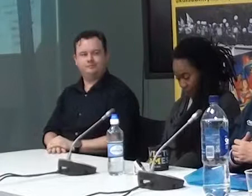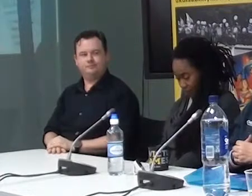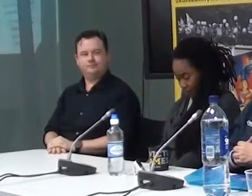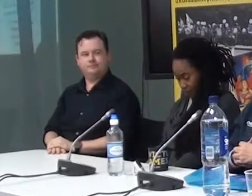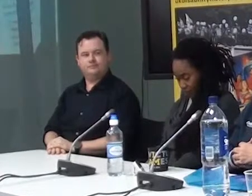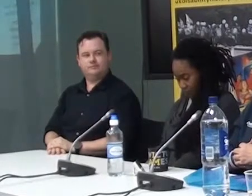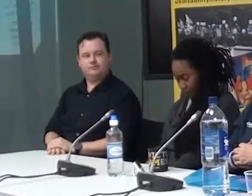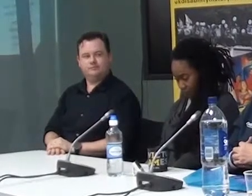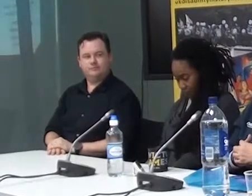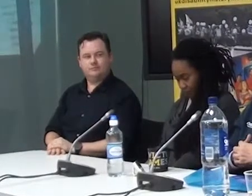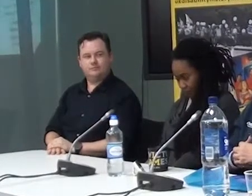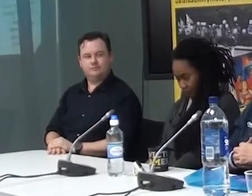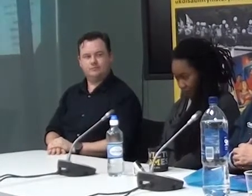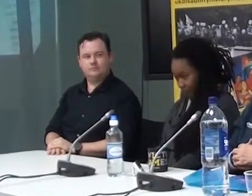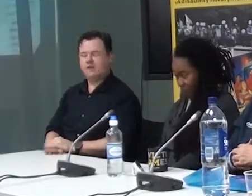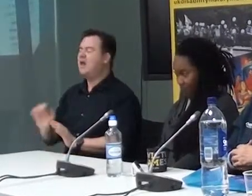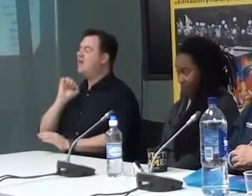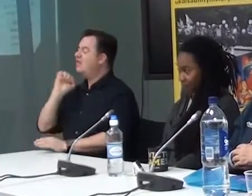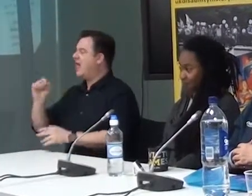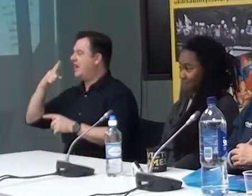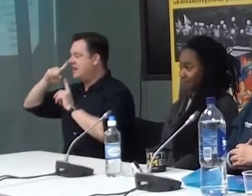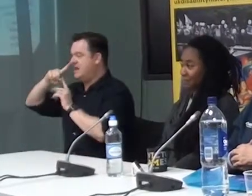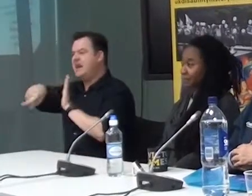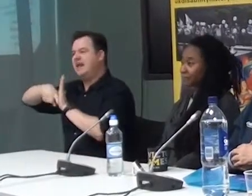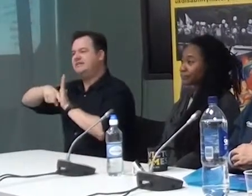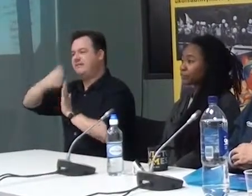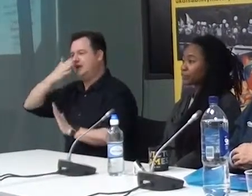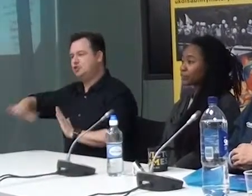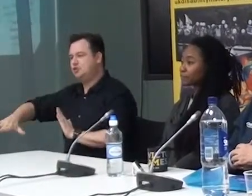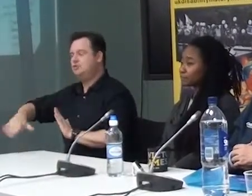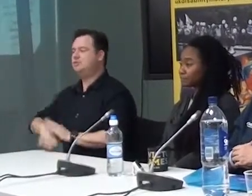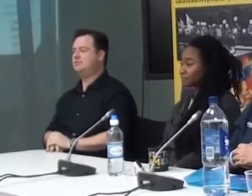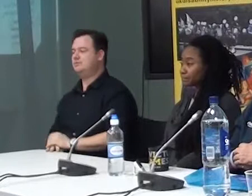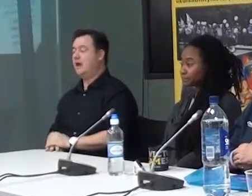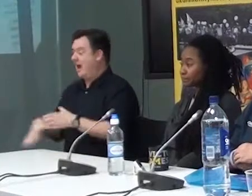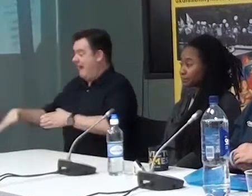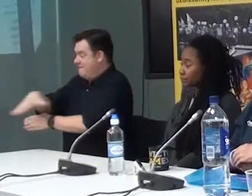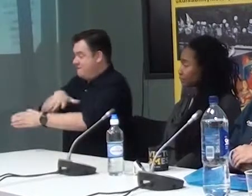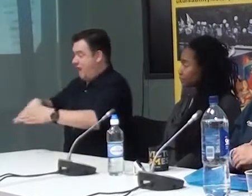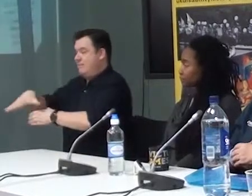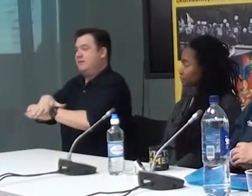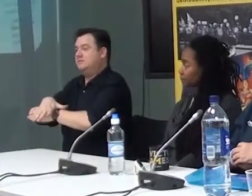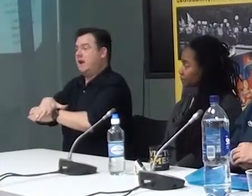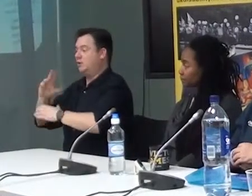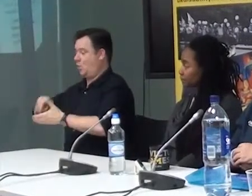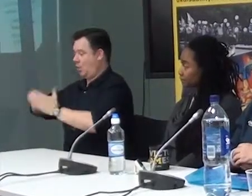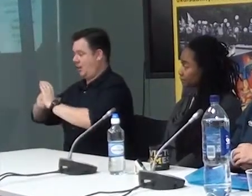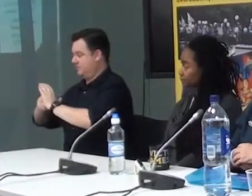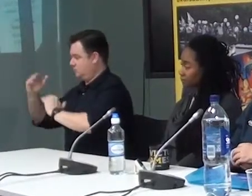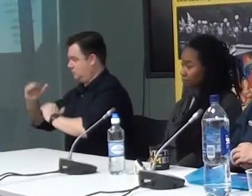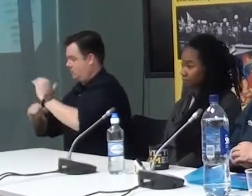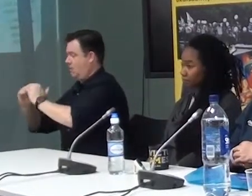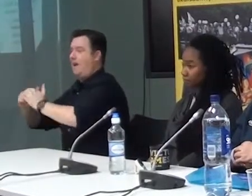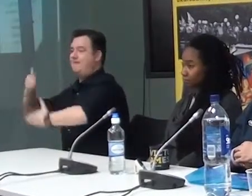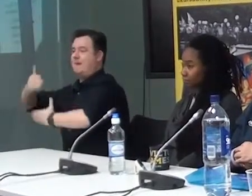as negative attitudes, environmental and organisational barriers.